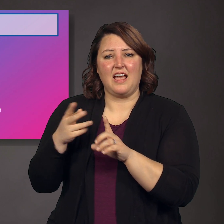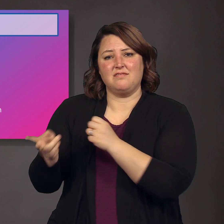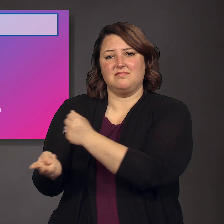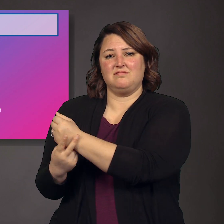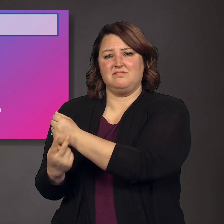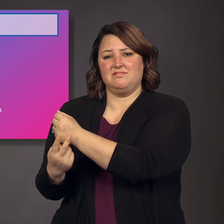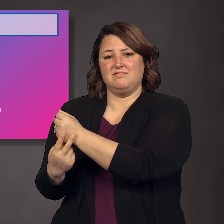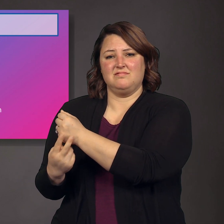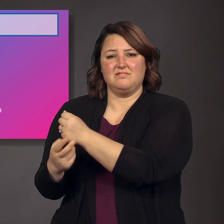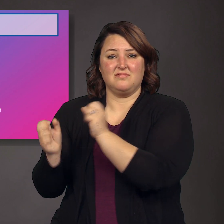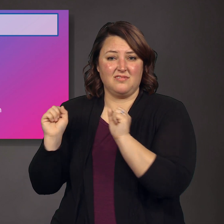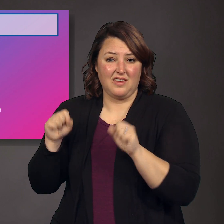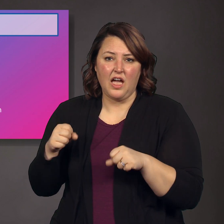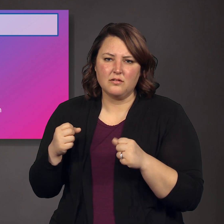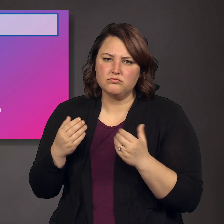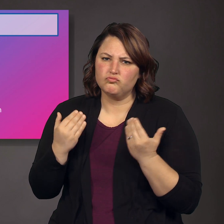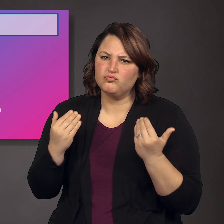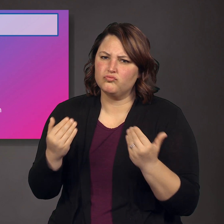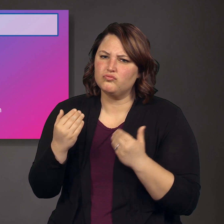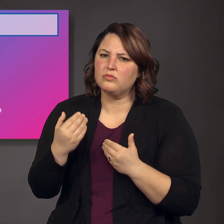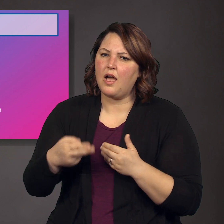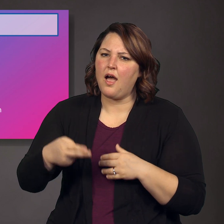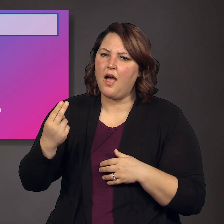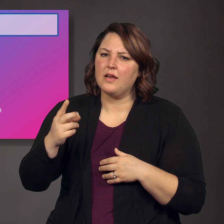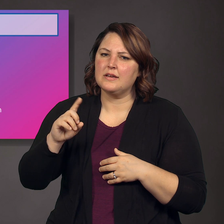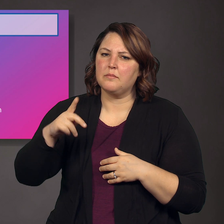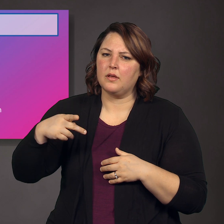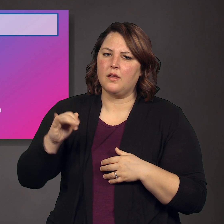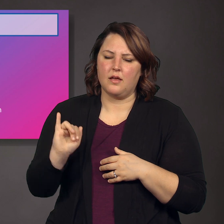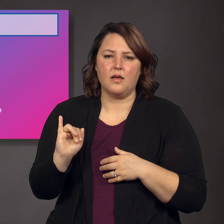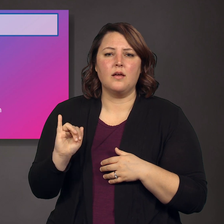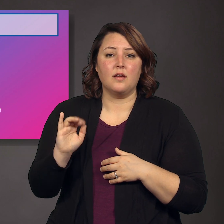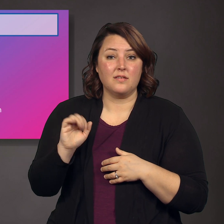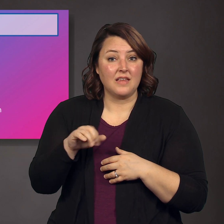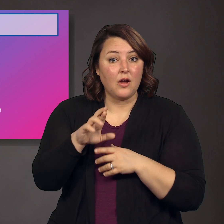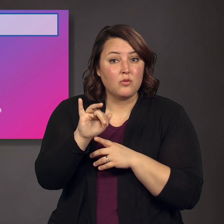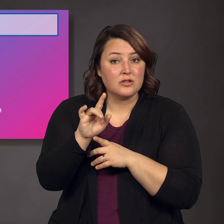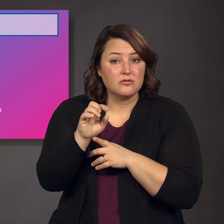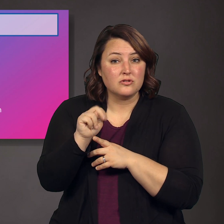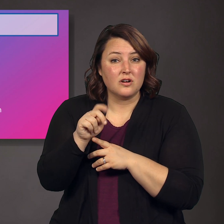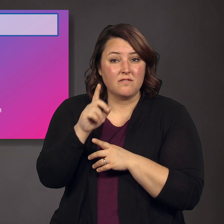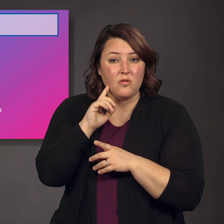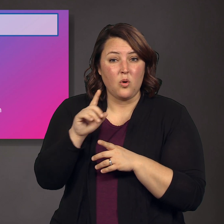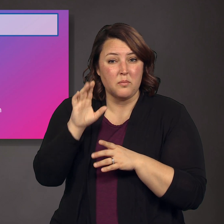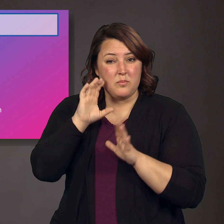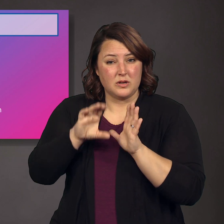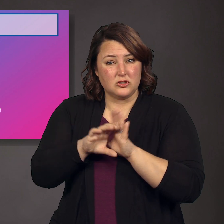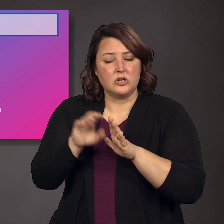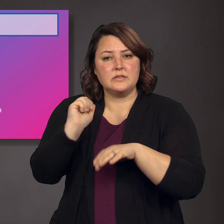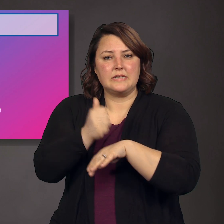DPI. And the resolution of a picture or of a scan is set when you're doing the actual